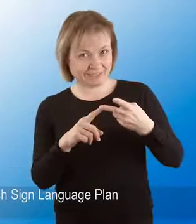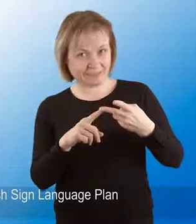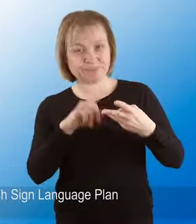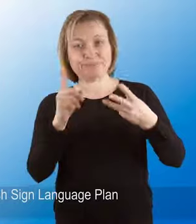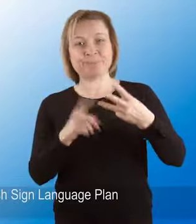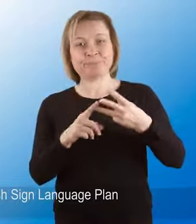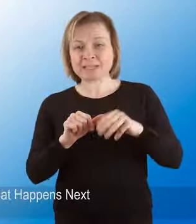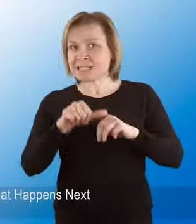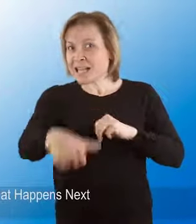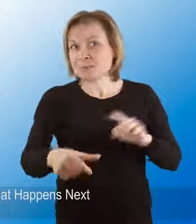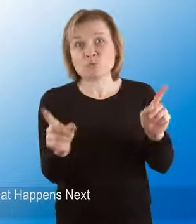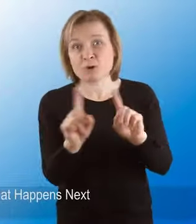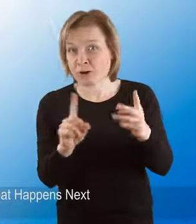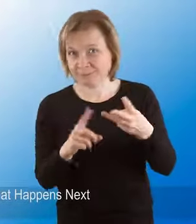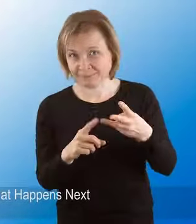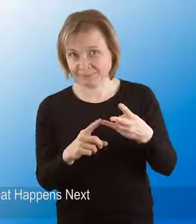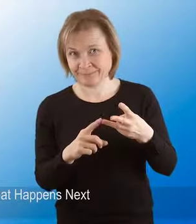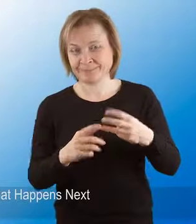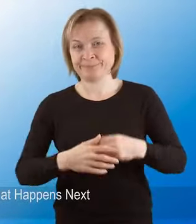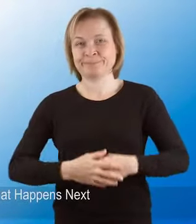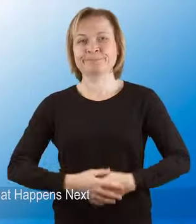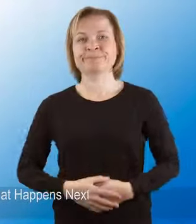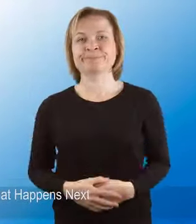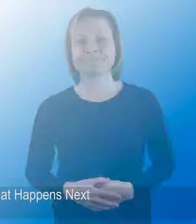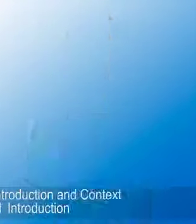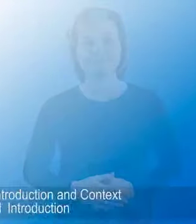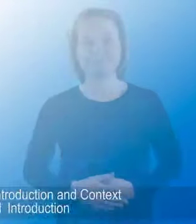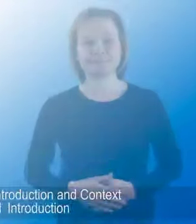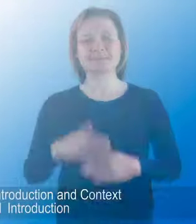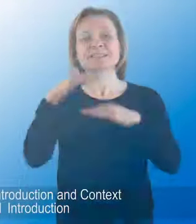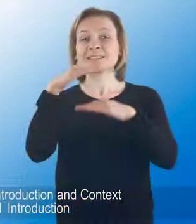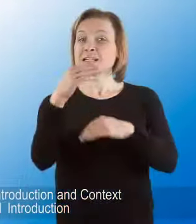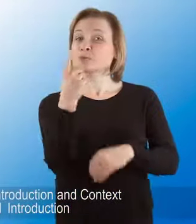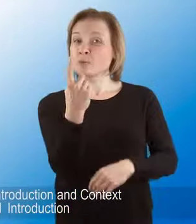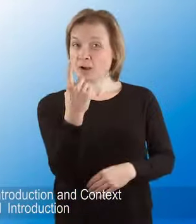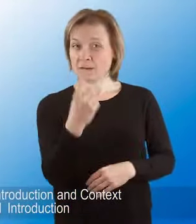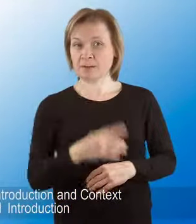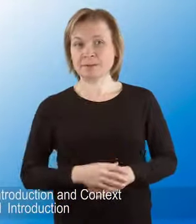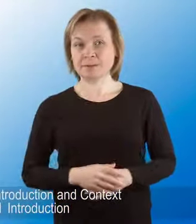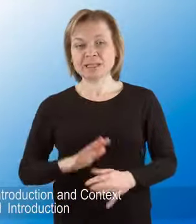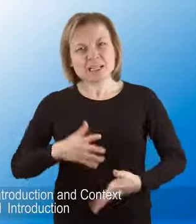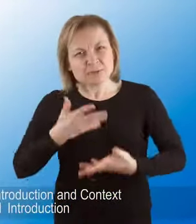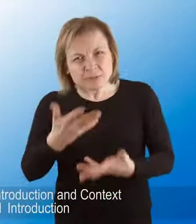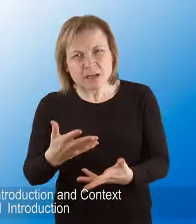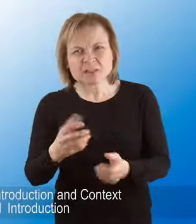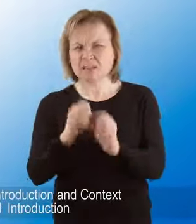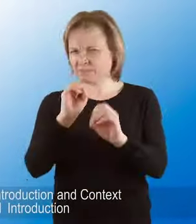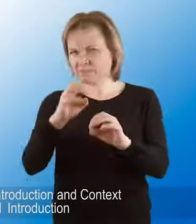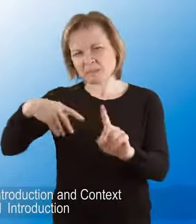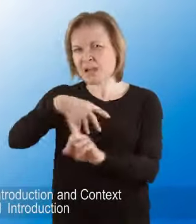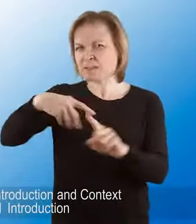Plan. And 3. What happens next? Section 1. Introduction and